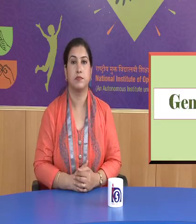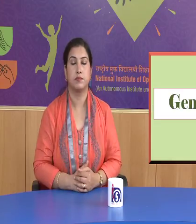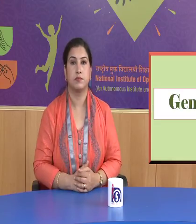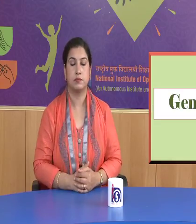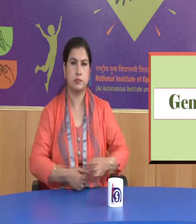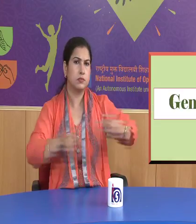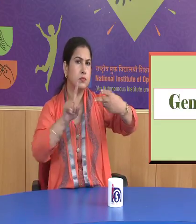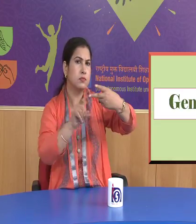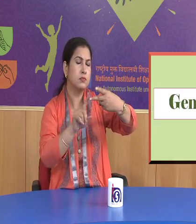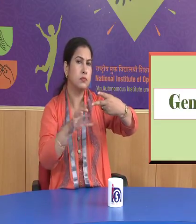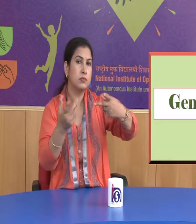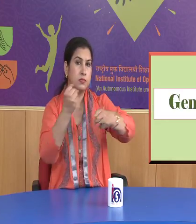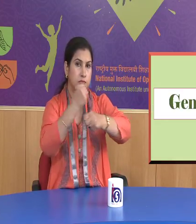Second is genocide.